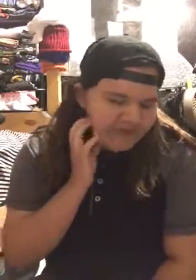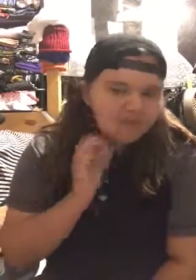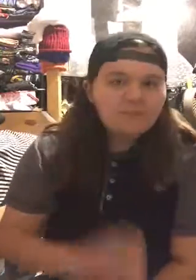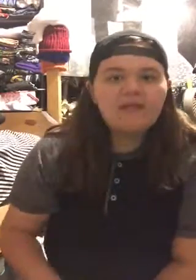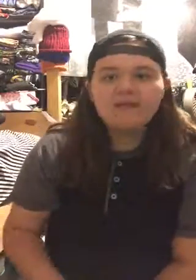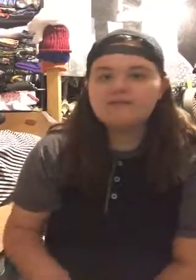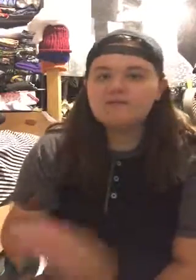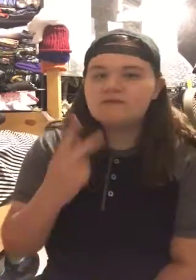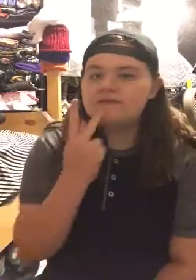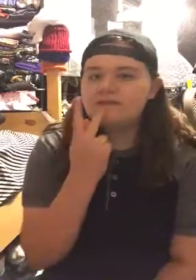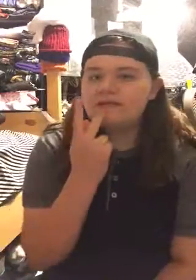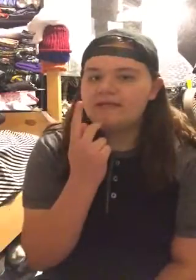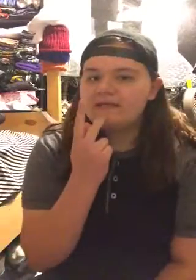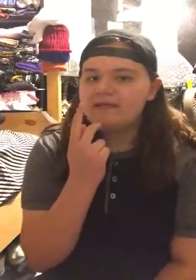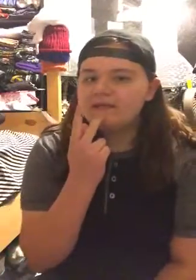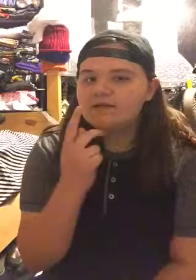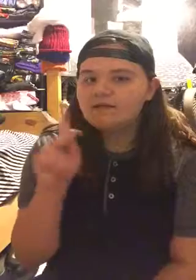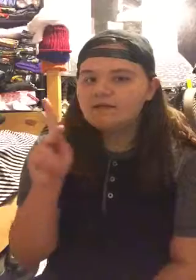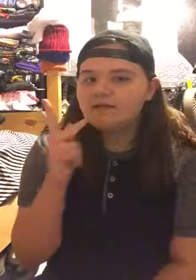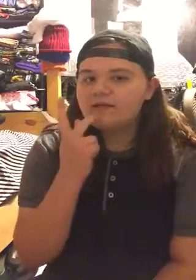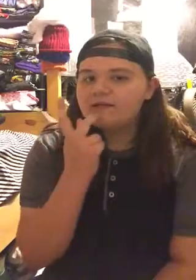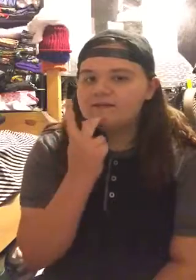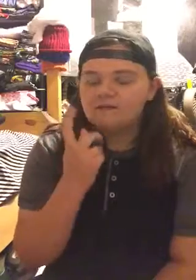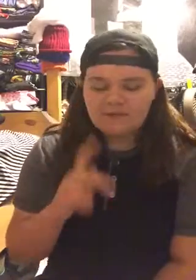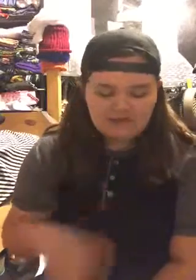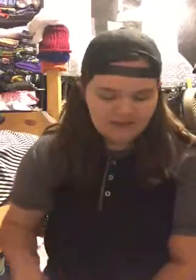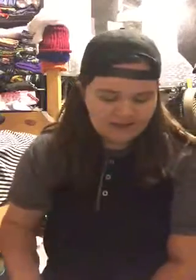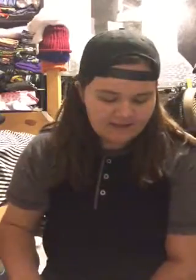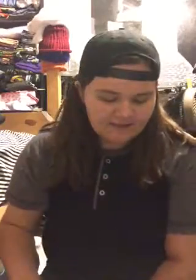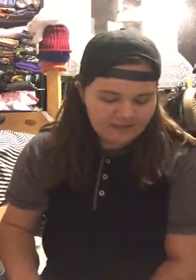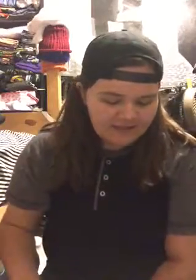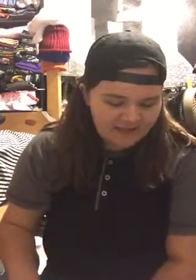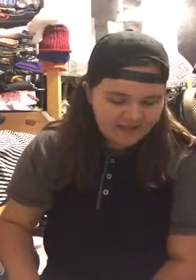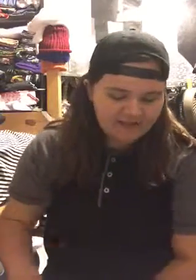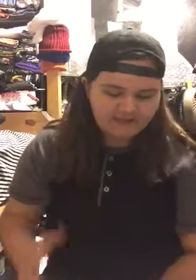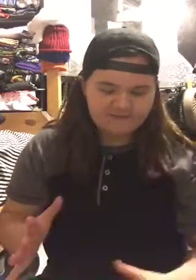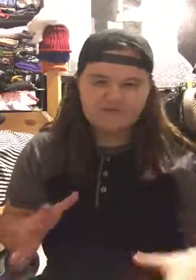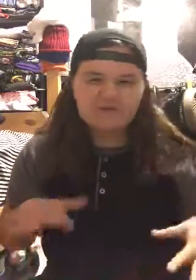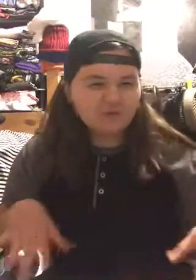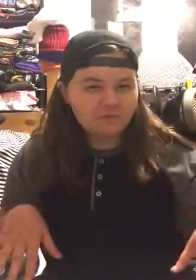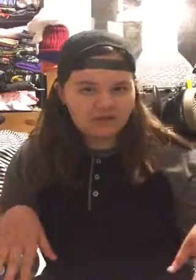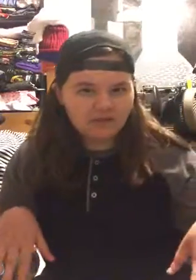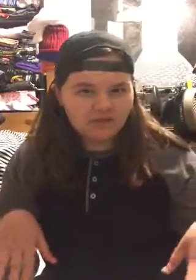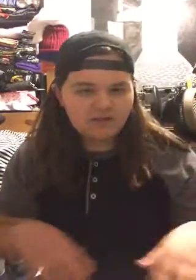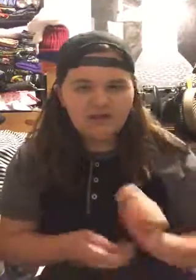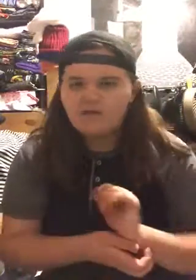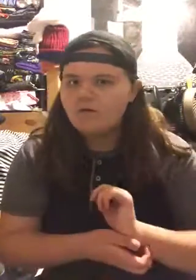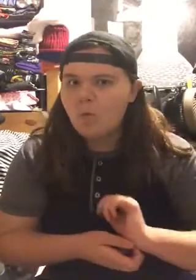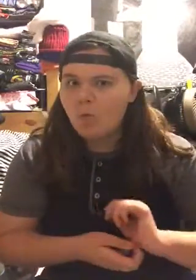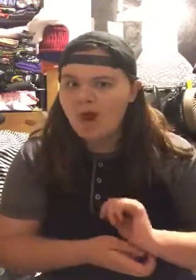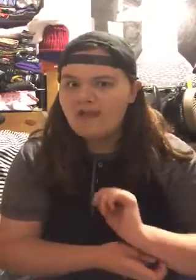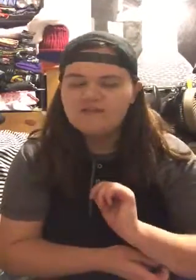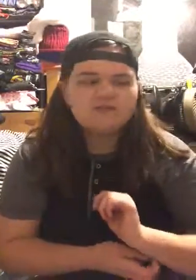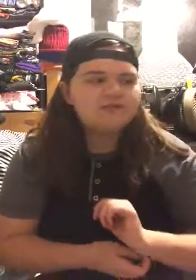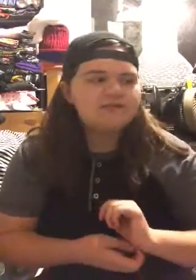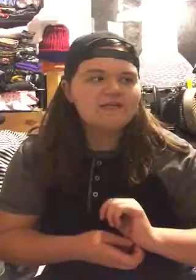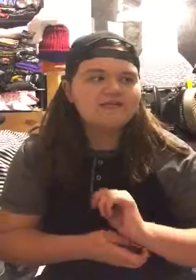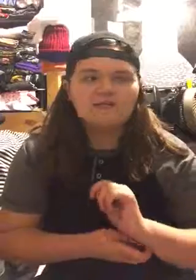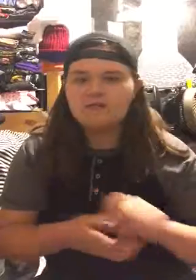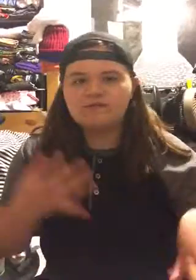Pink pig, so I showed you pink. So pink, and then pig. This one's kind of weird. I don't know why, because usually signs will like